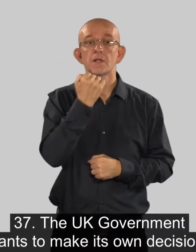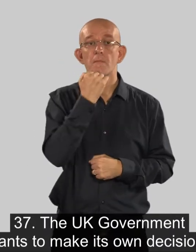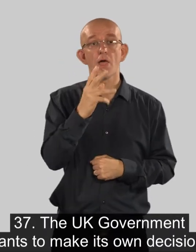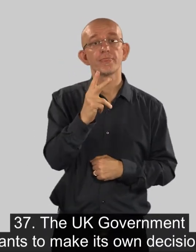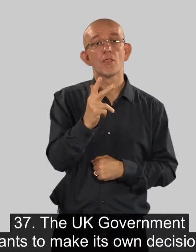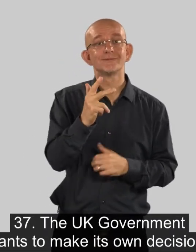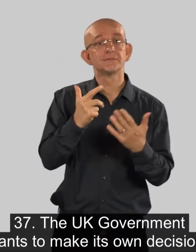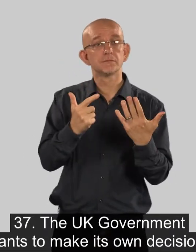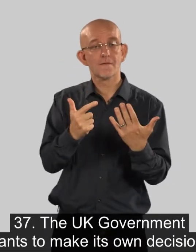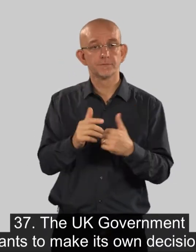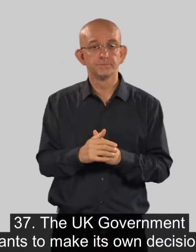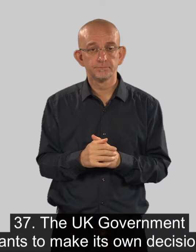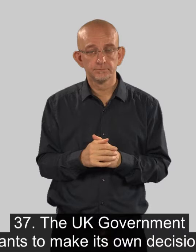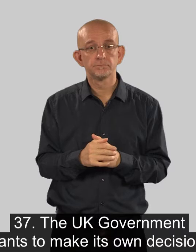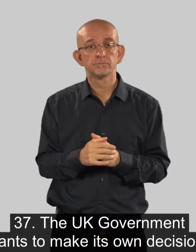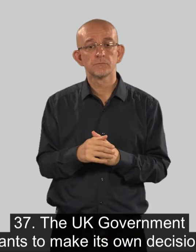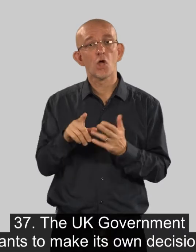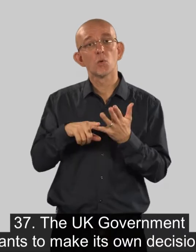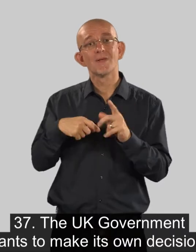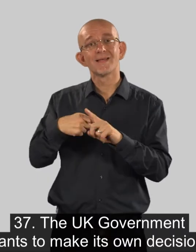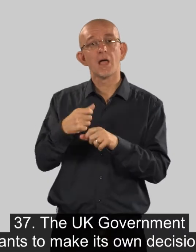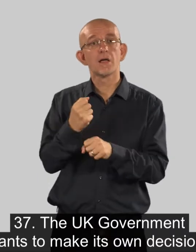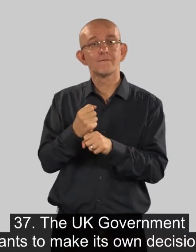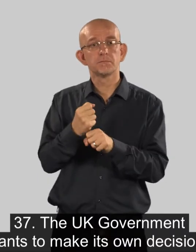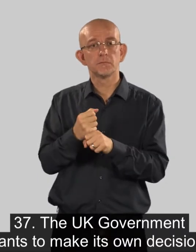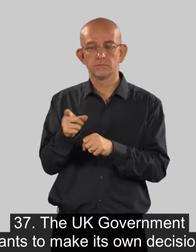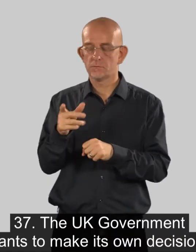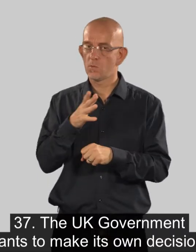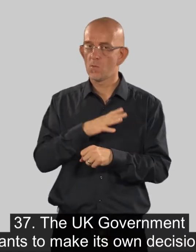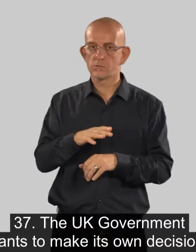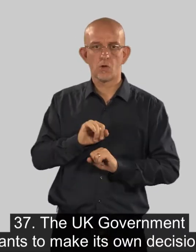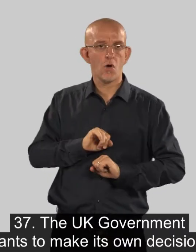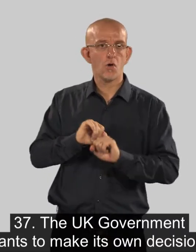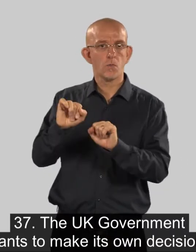37. The UK government wants to make its own decisions